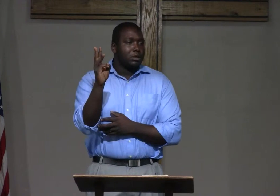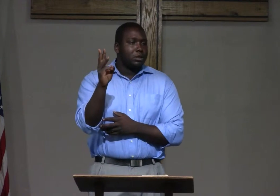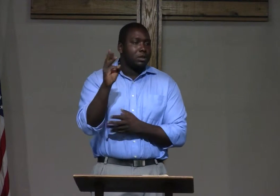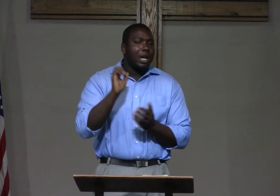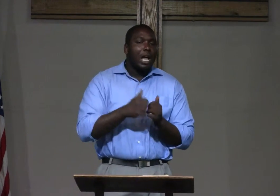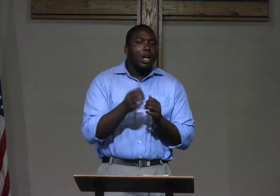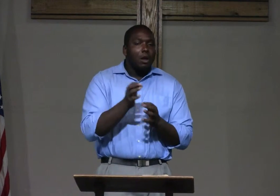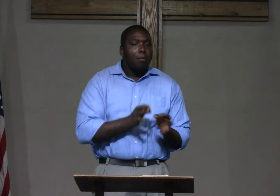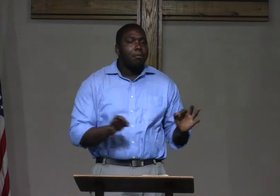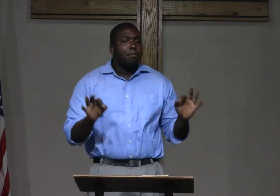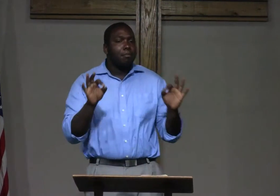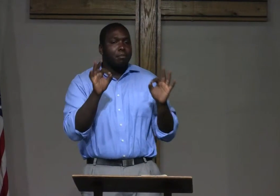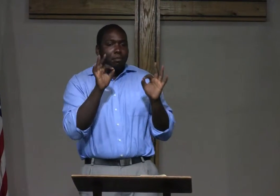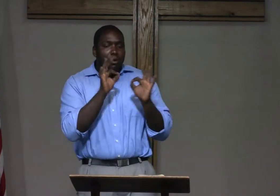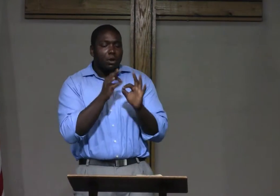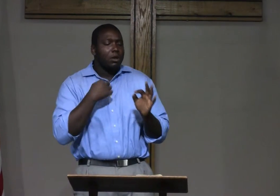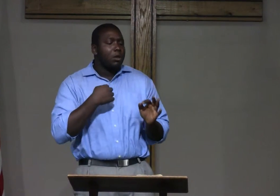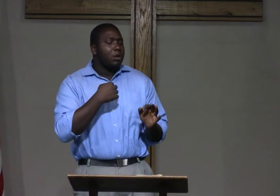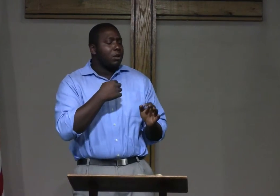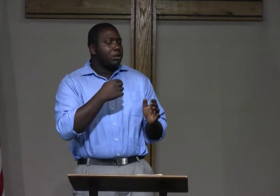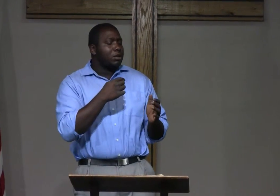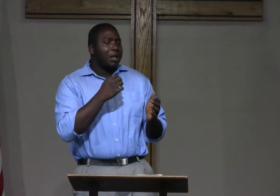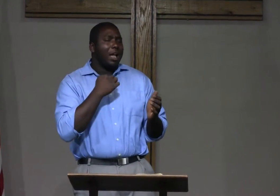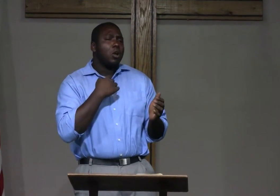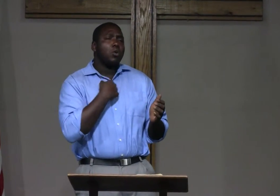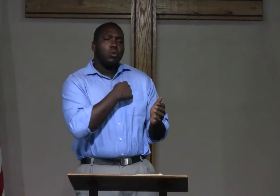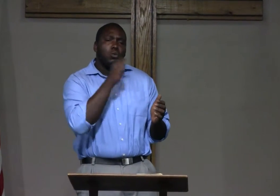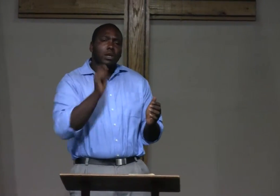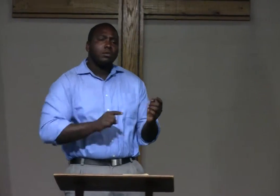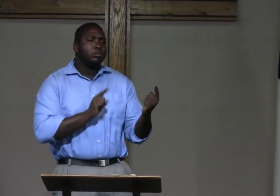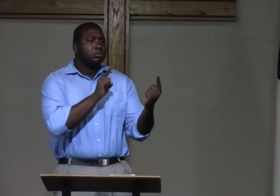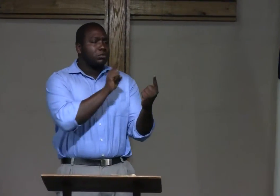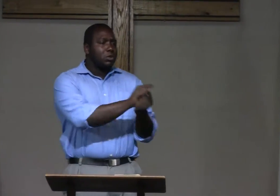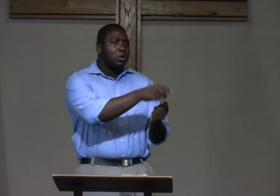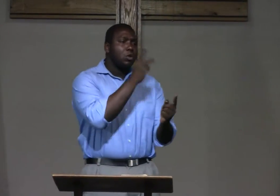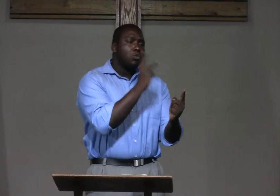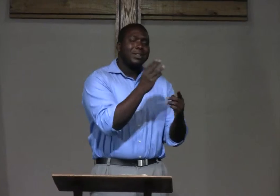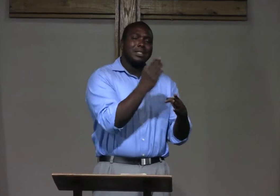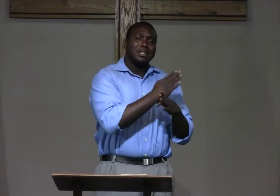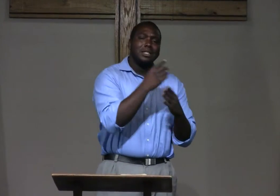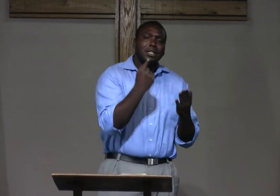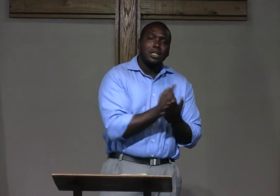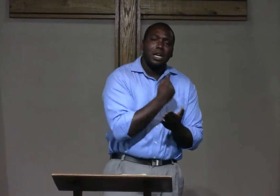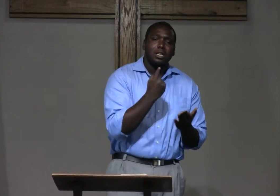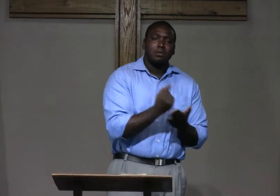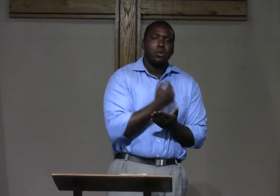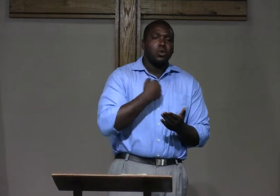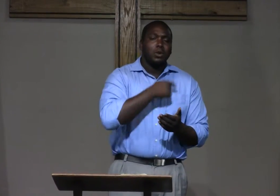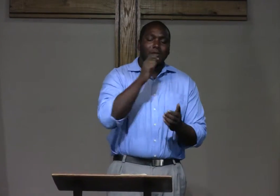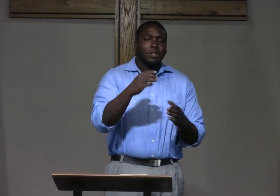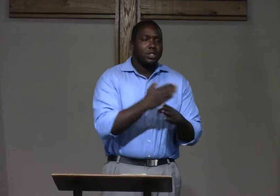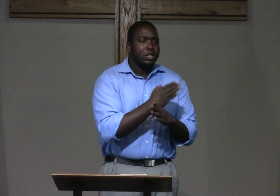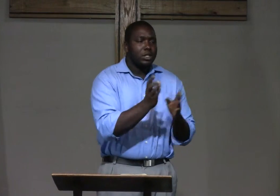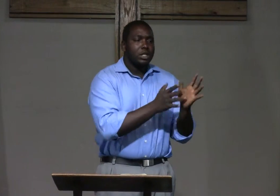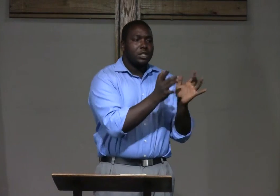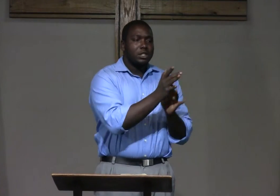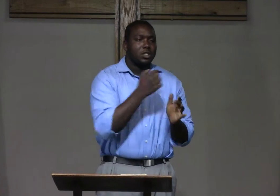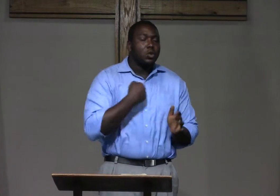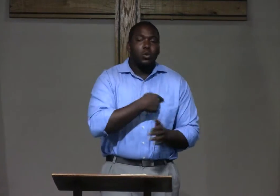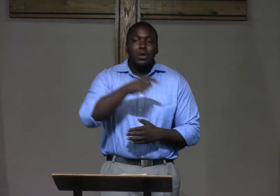witnessing and the importance of us going and witnessing and sharing the gospel. We have to